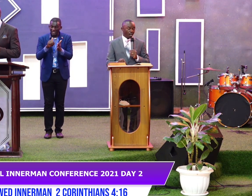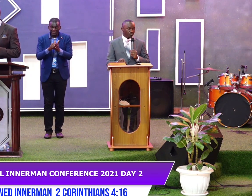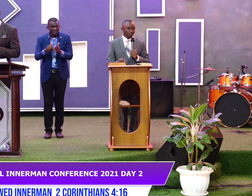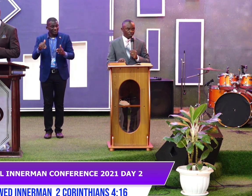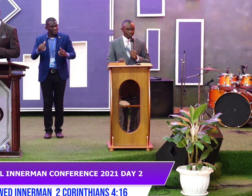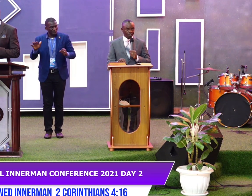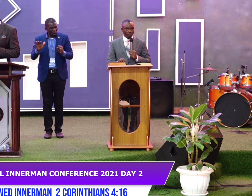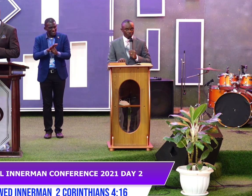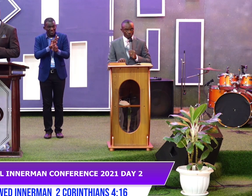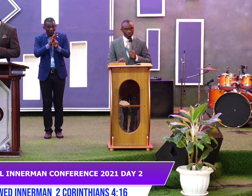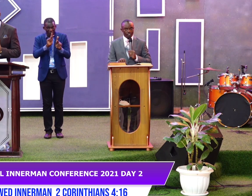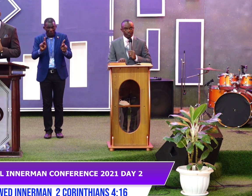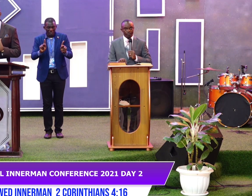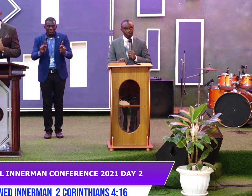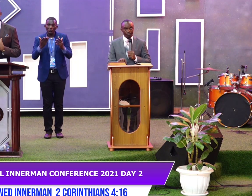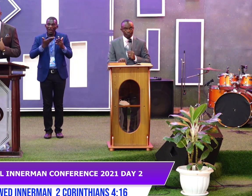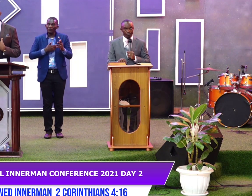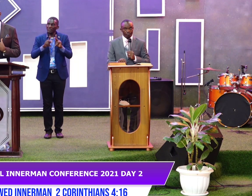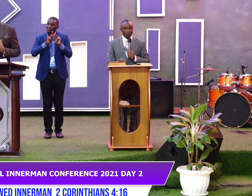is to have the peace of God.